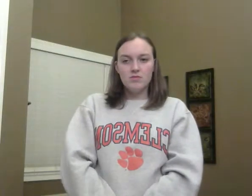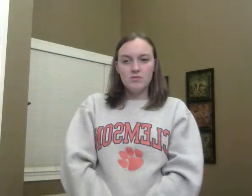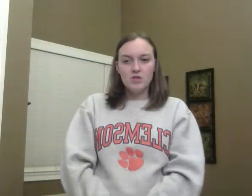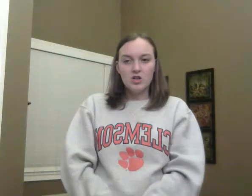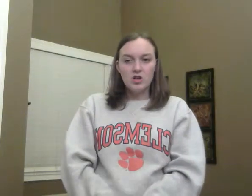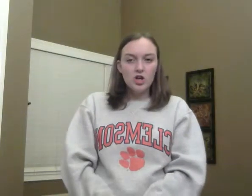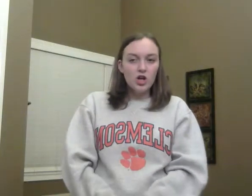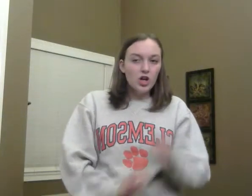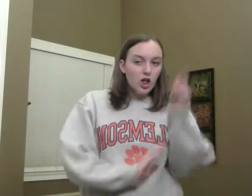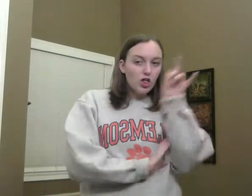Yeah.